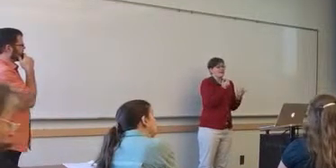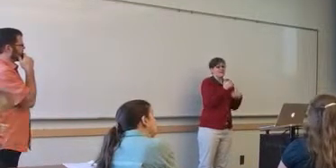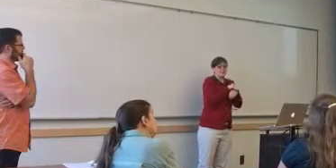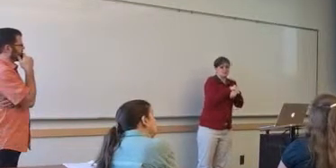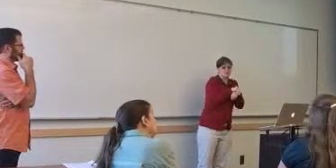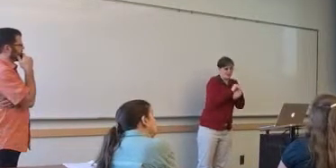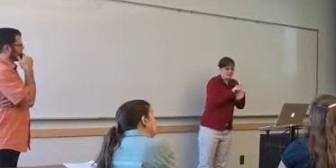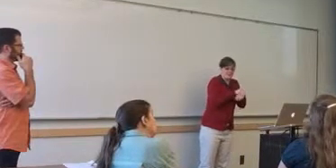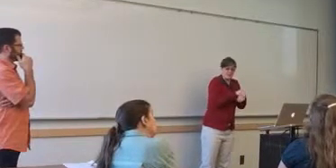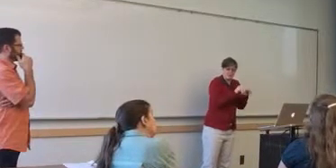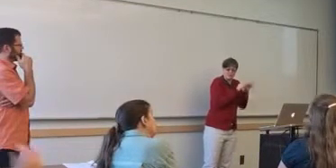it.